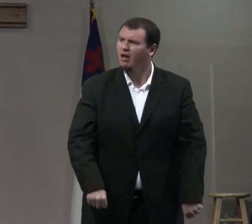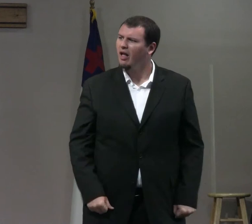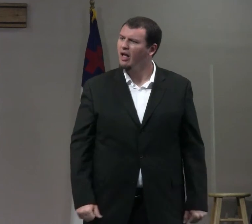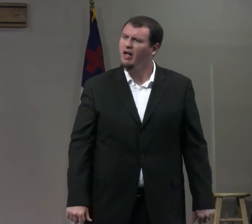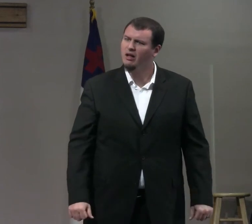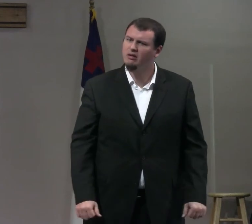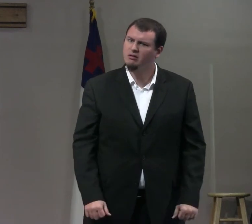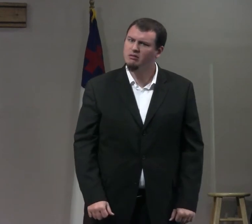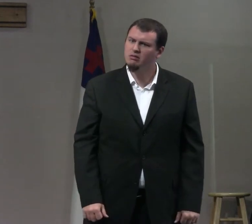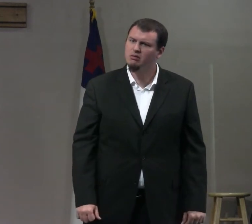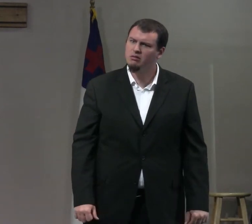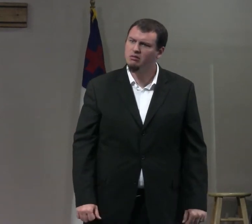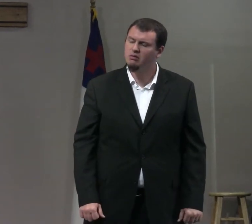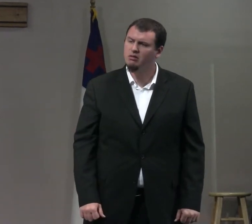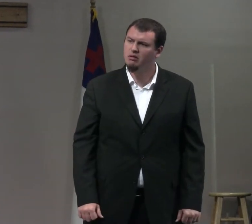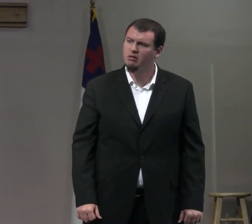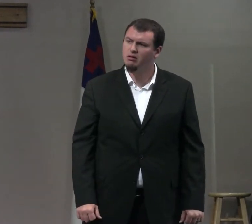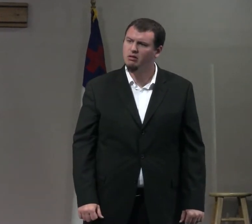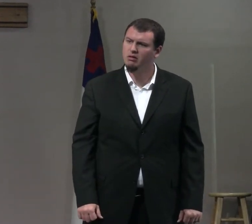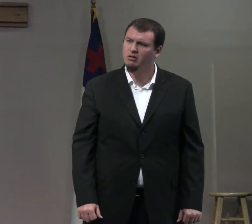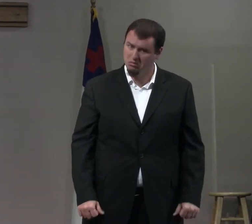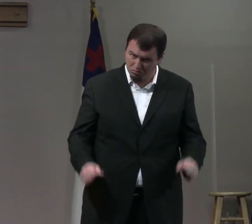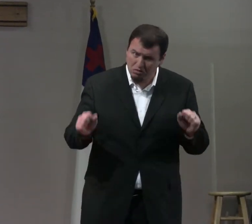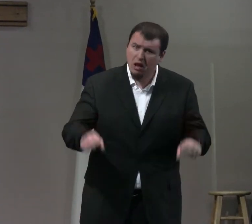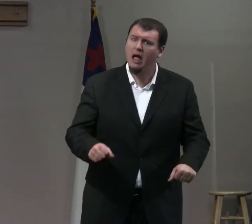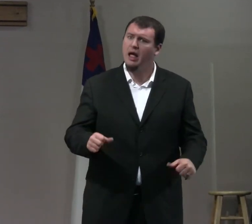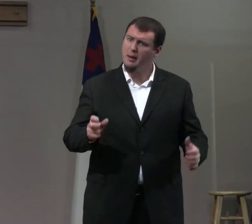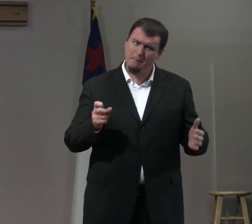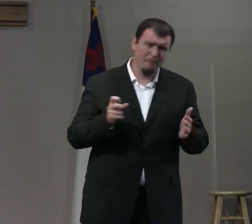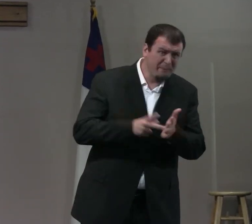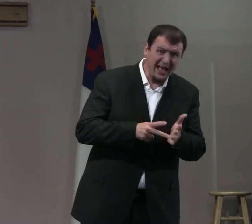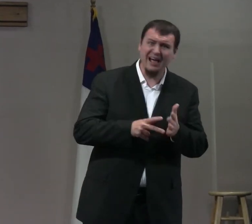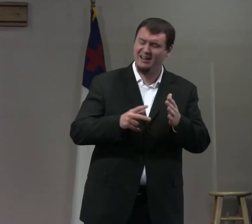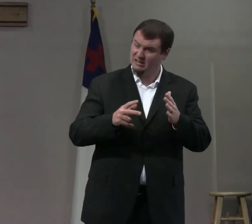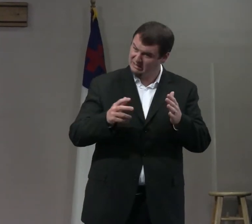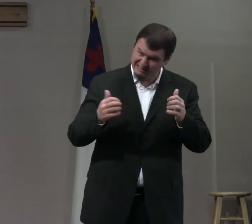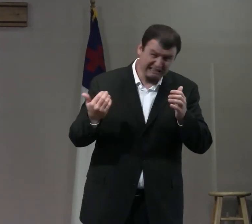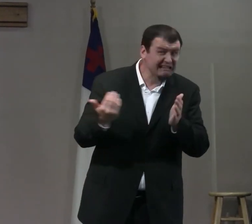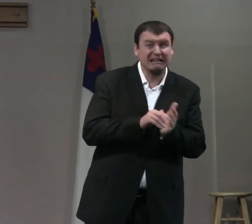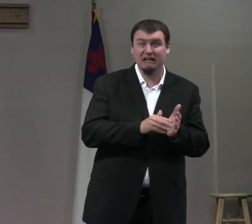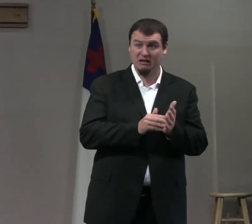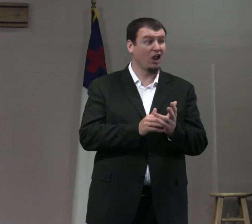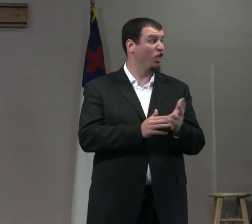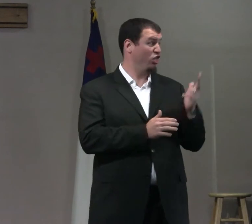Does it mean if we did make a mistake, we can't change? No, we can change. We can get back. We can.